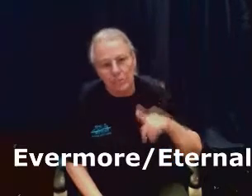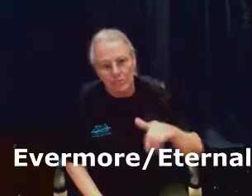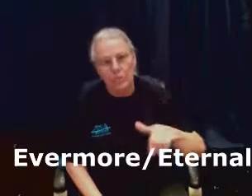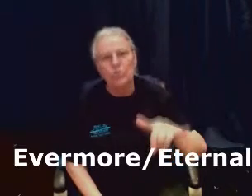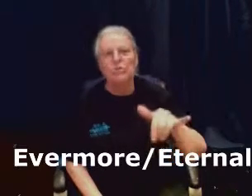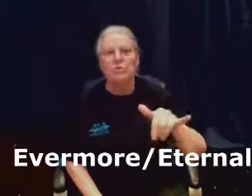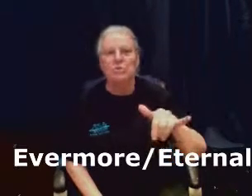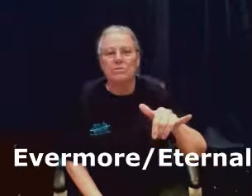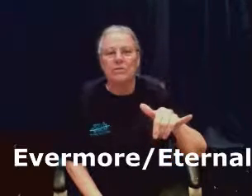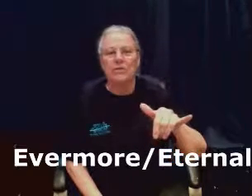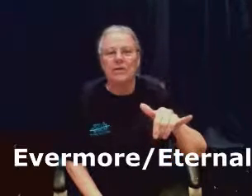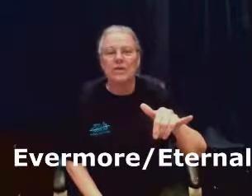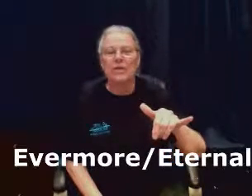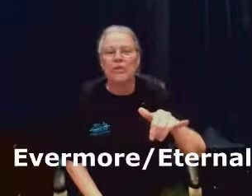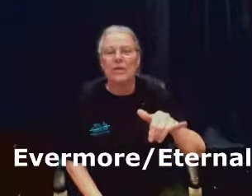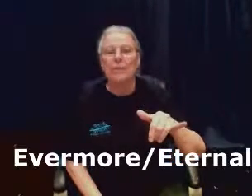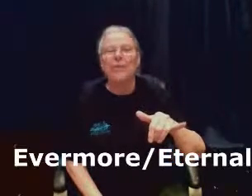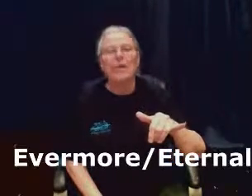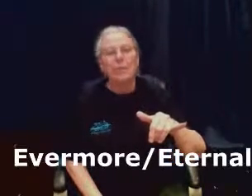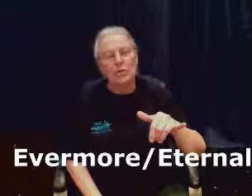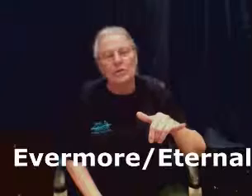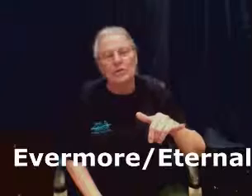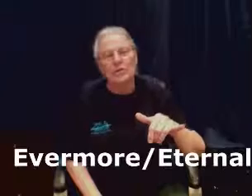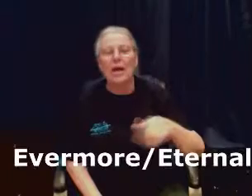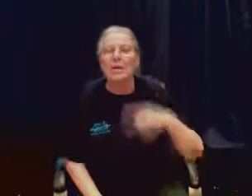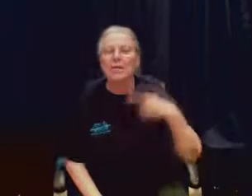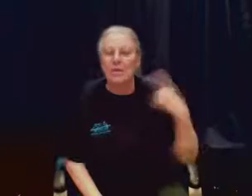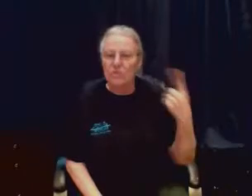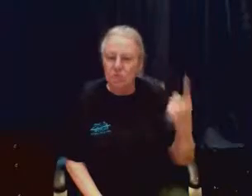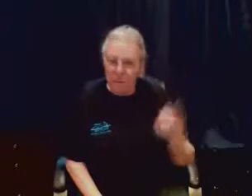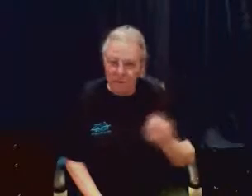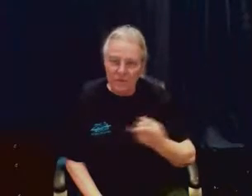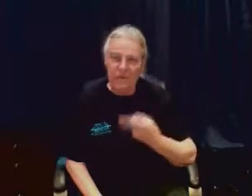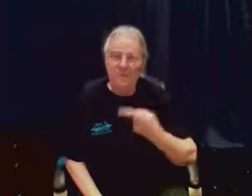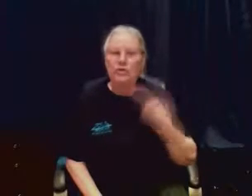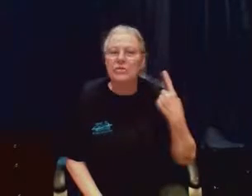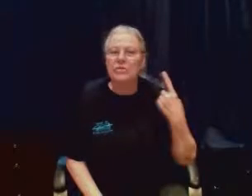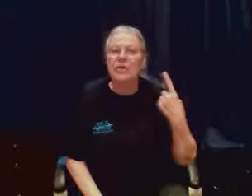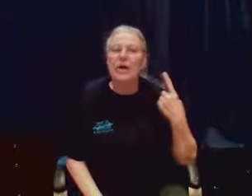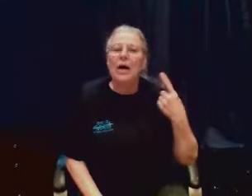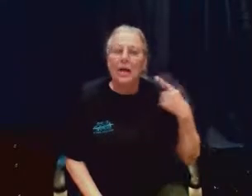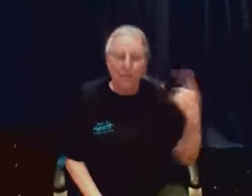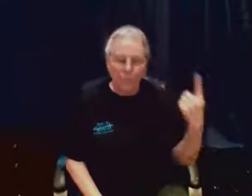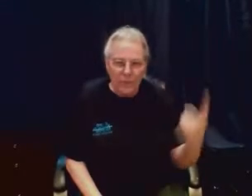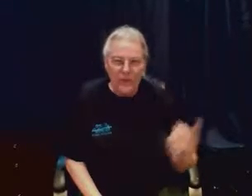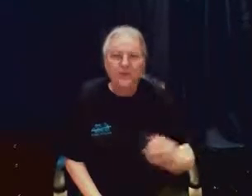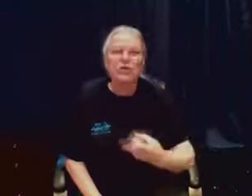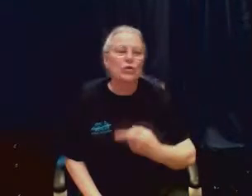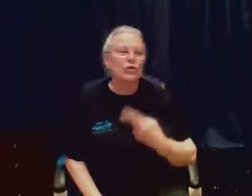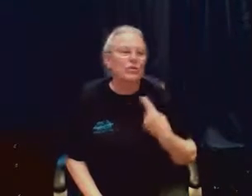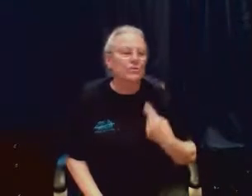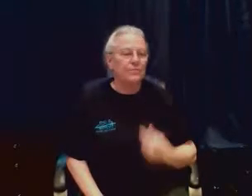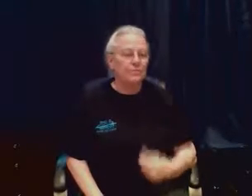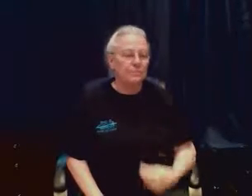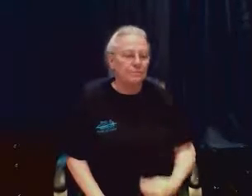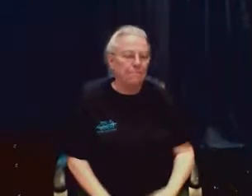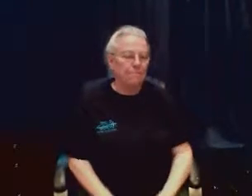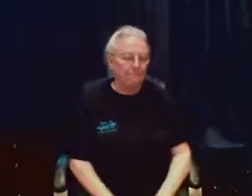see them push it to the extreme. Most of the time in songs, it's just a complete circle.